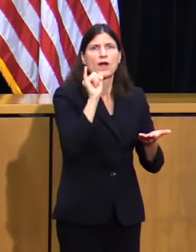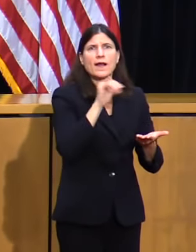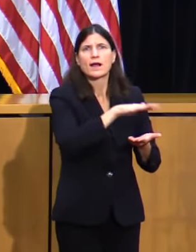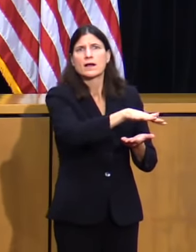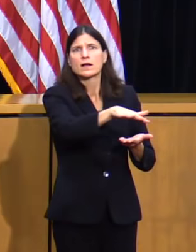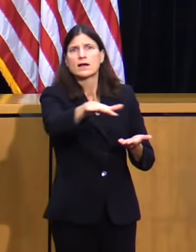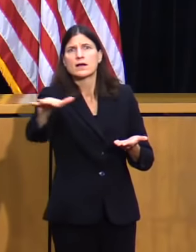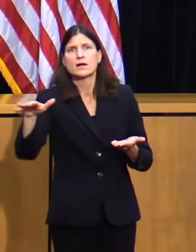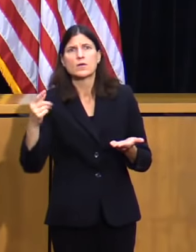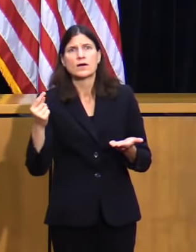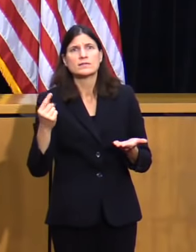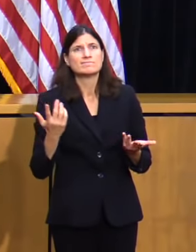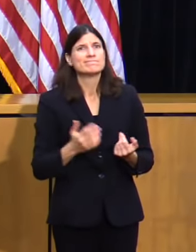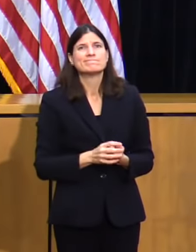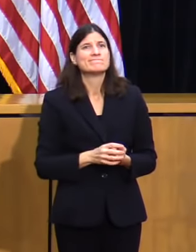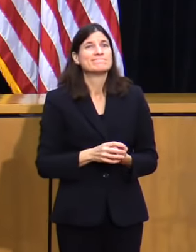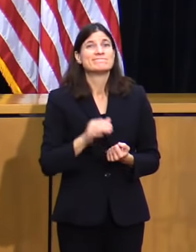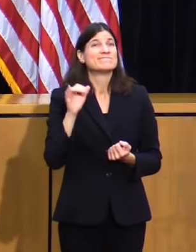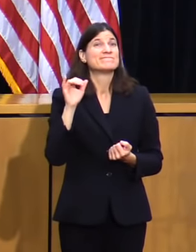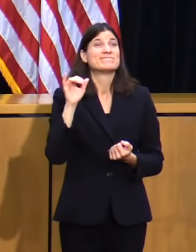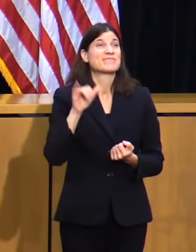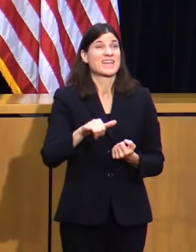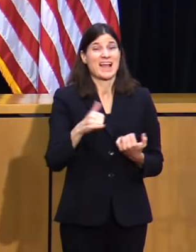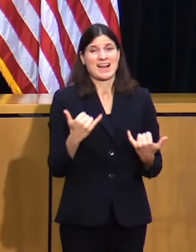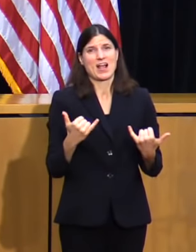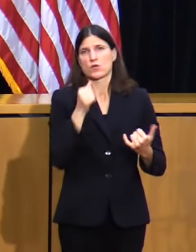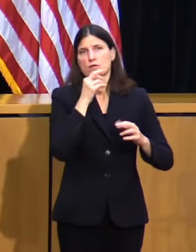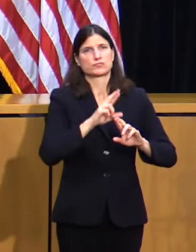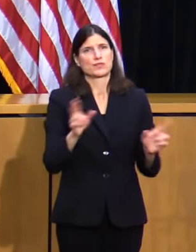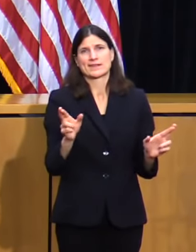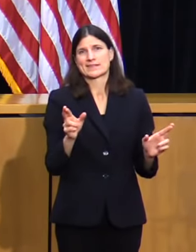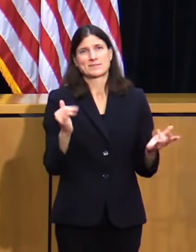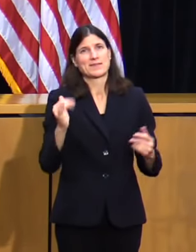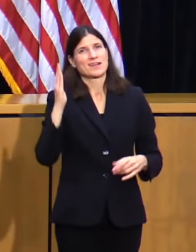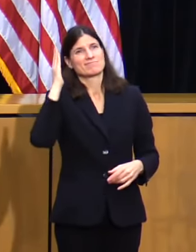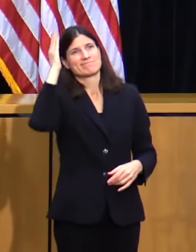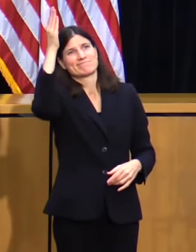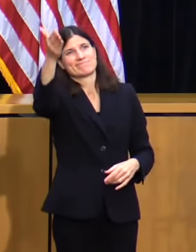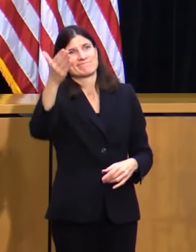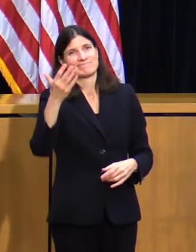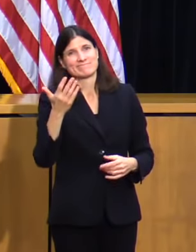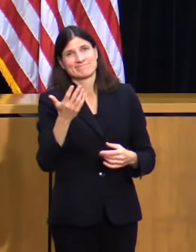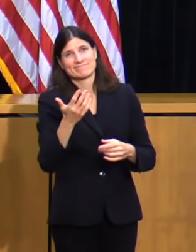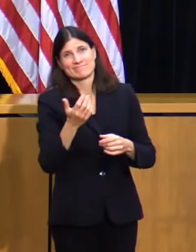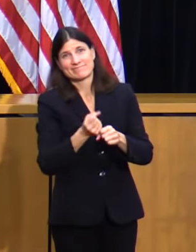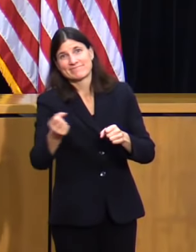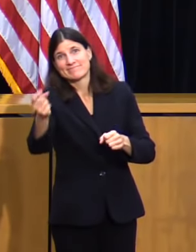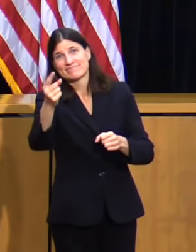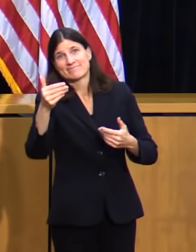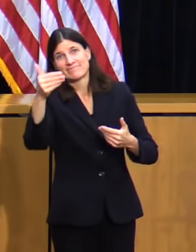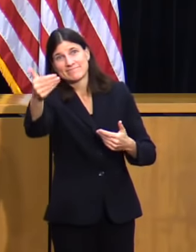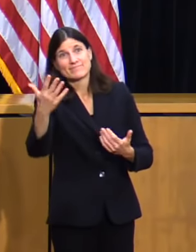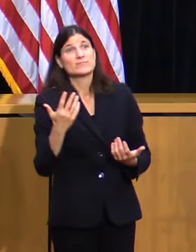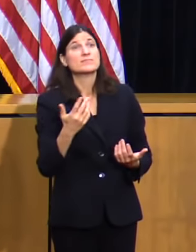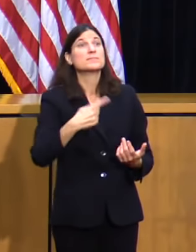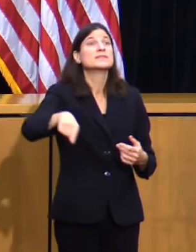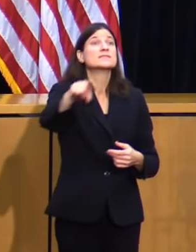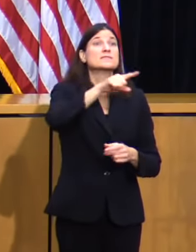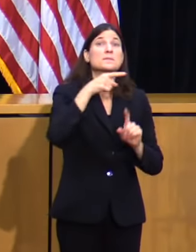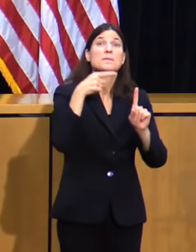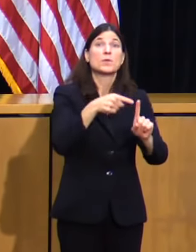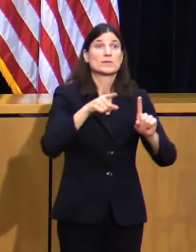It's currently approved to have a skilled person collect the sample, okay? But